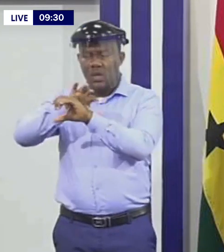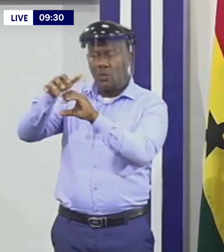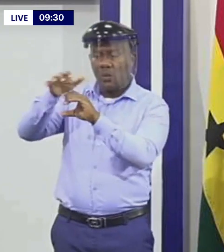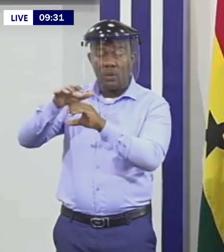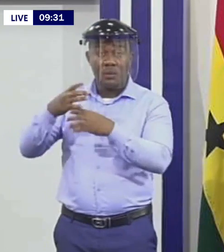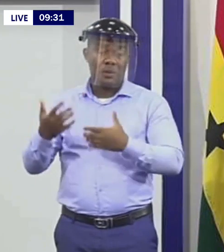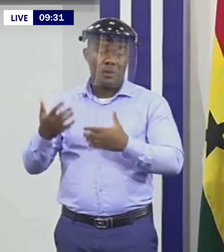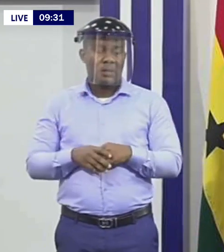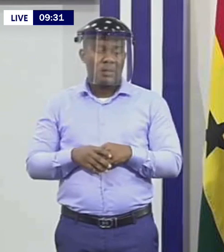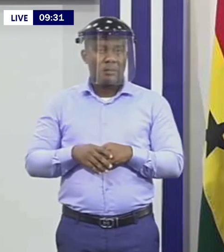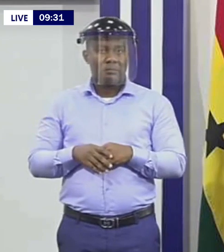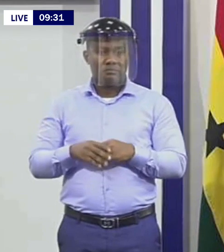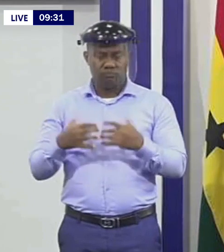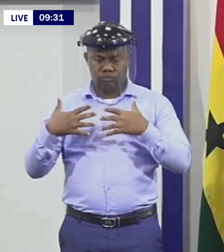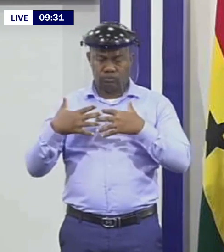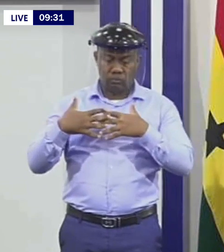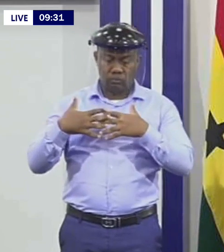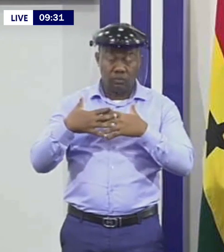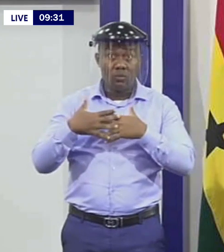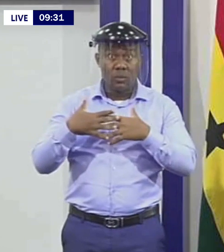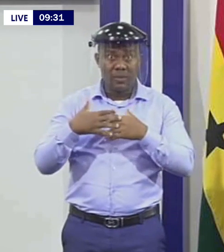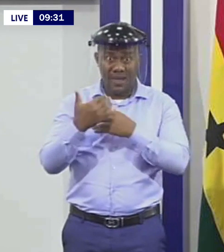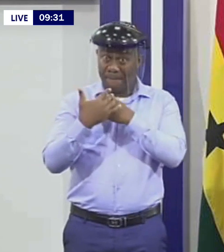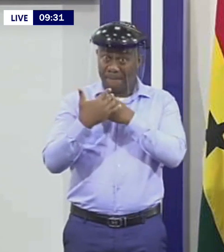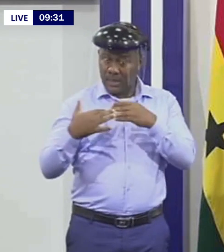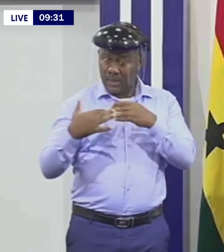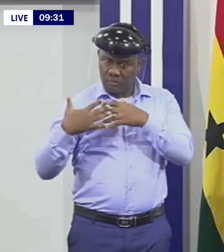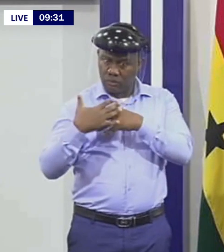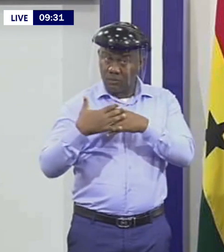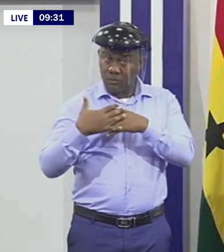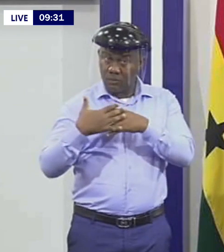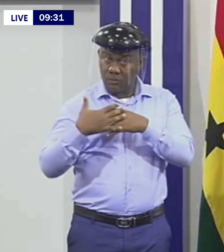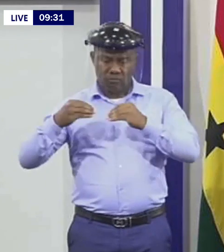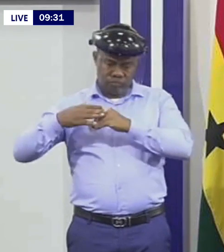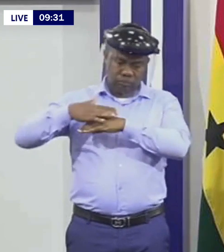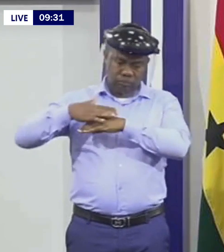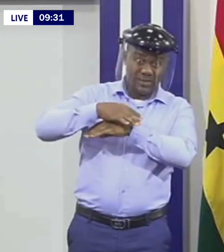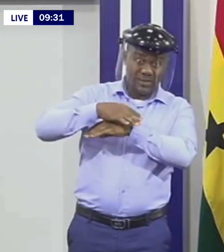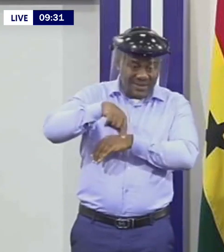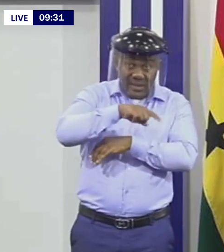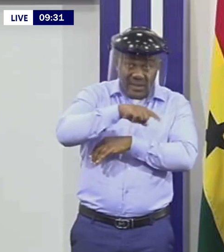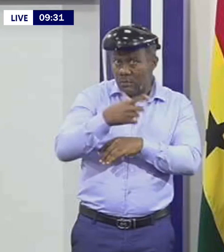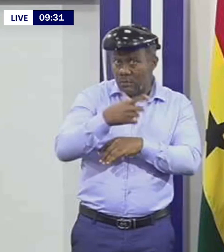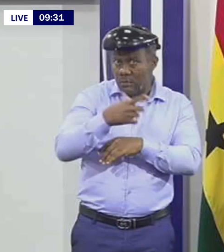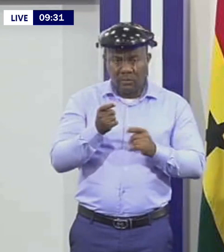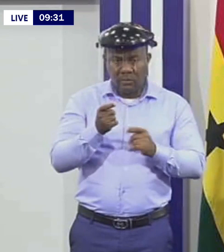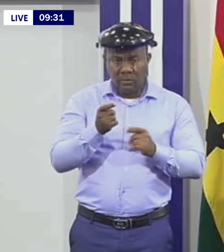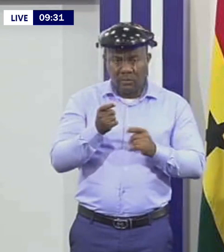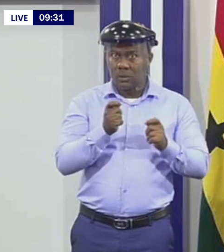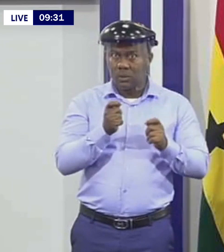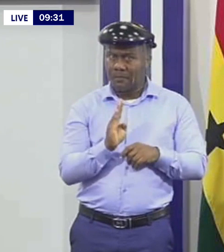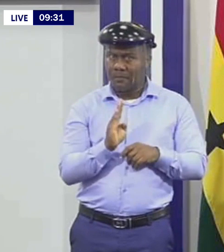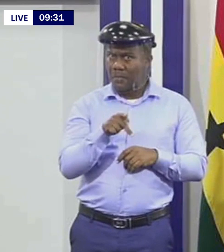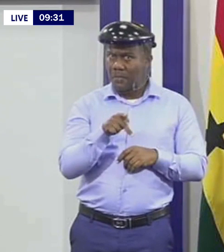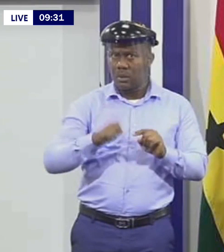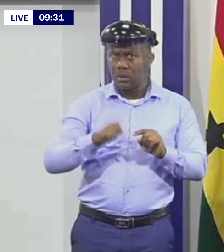blood pressure competes with it. So if the virus goes there first, the body can't control the blood pressure. So realize that people